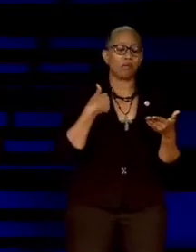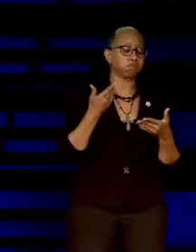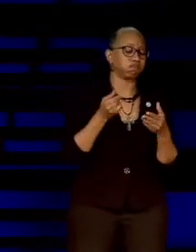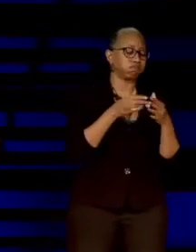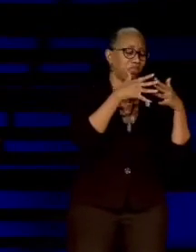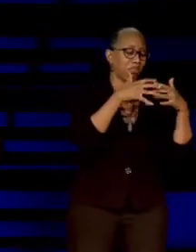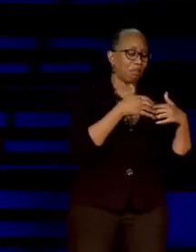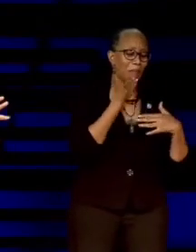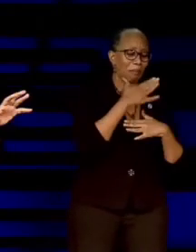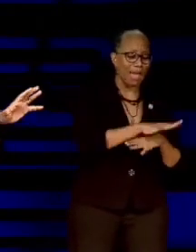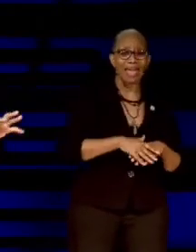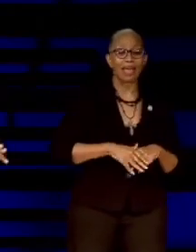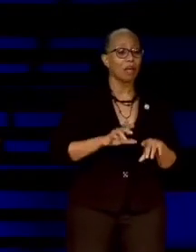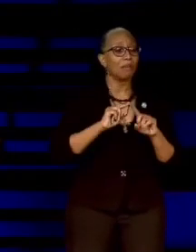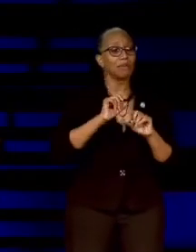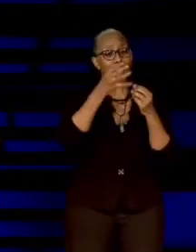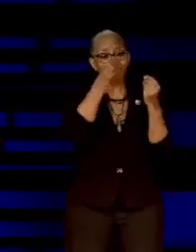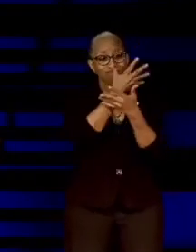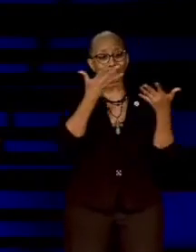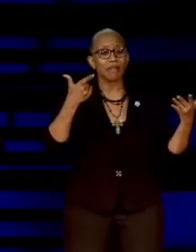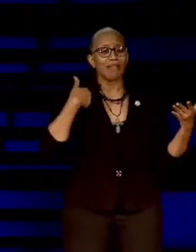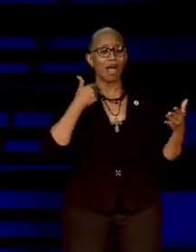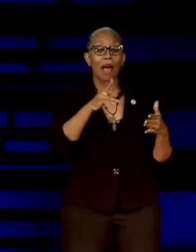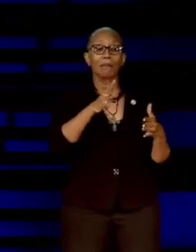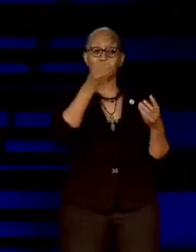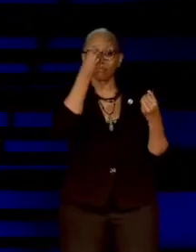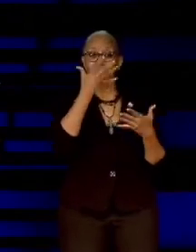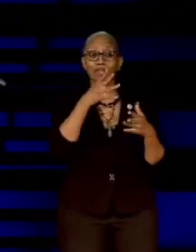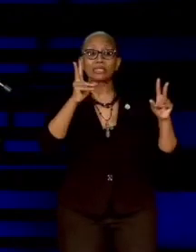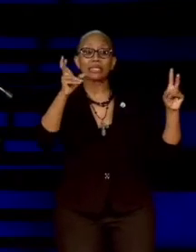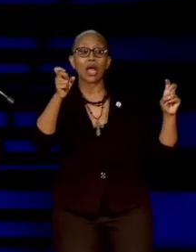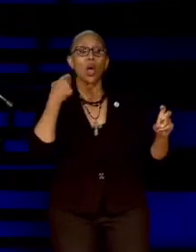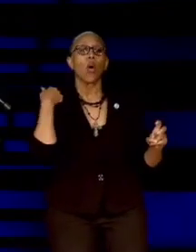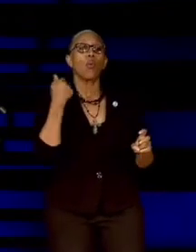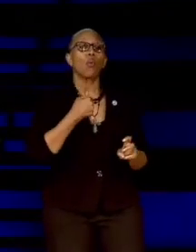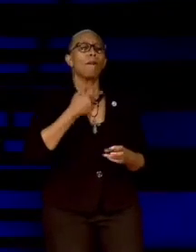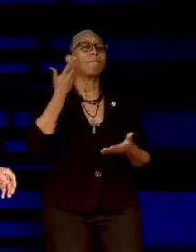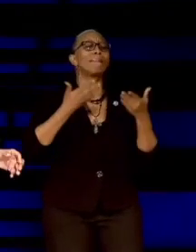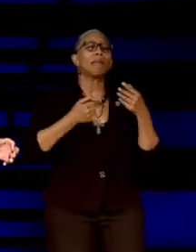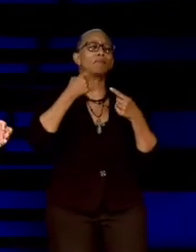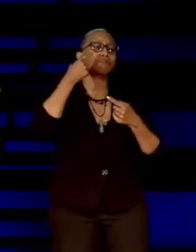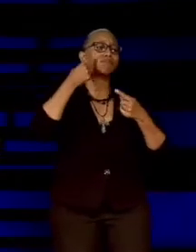but I just gotta serve notice on somebody. It's cliche. Weeping may